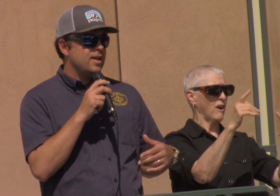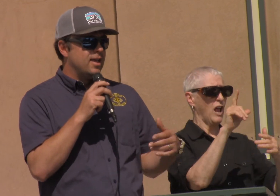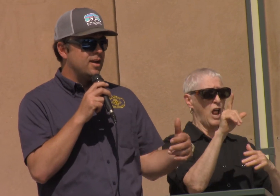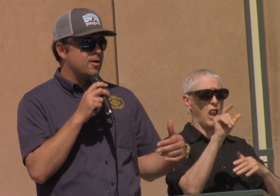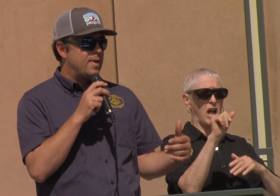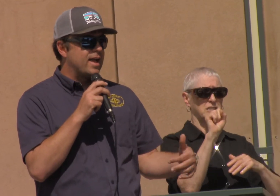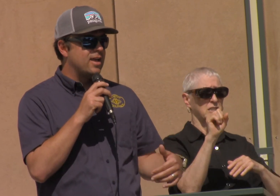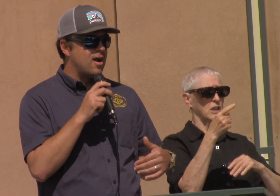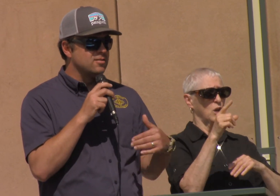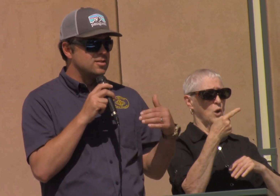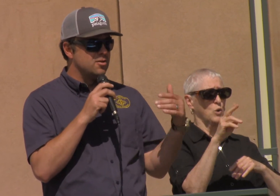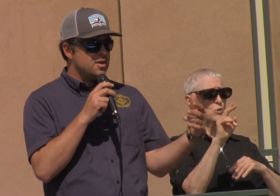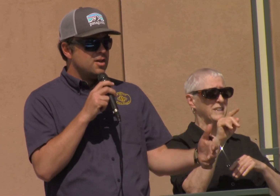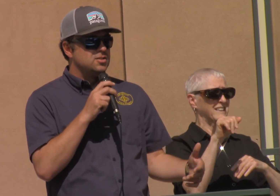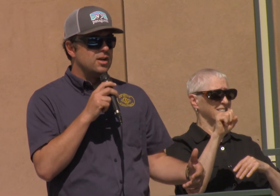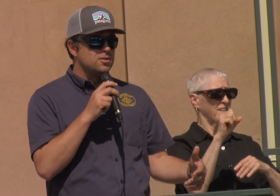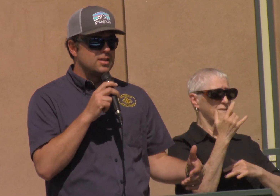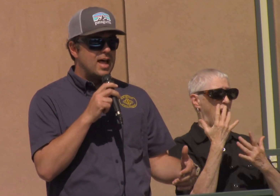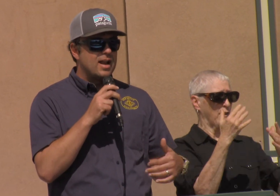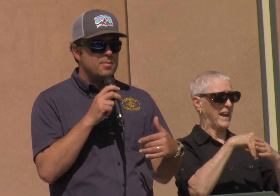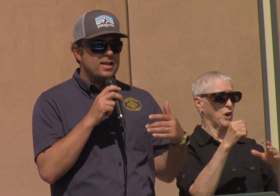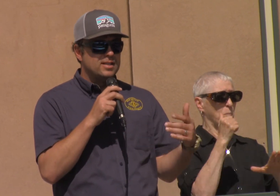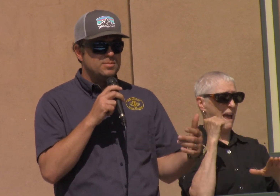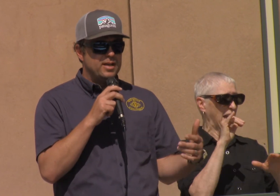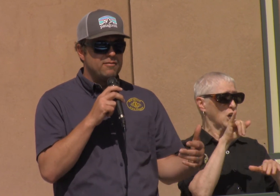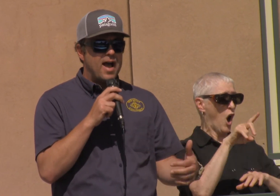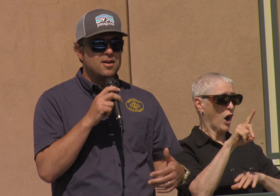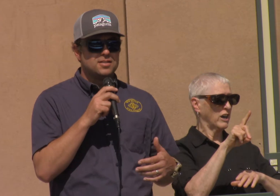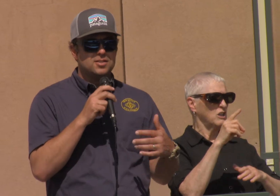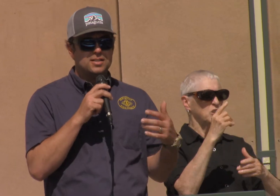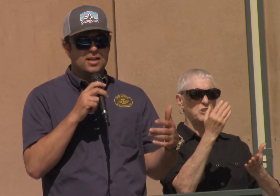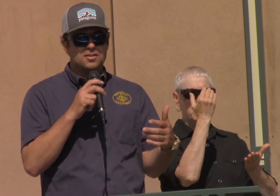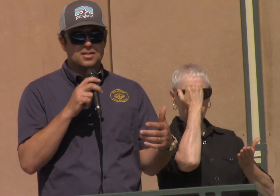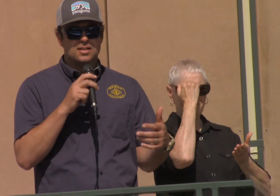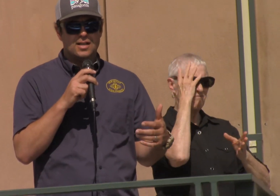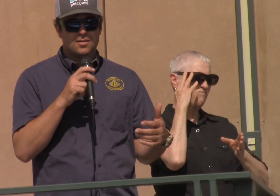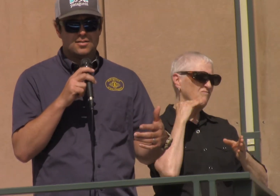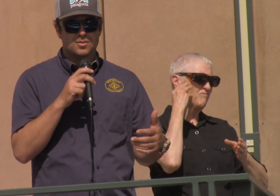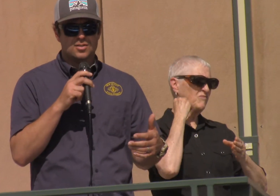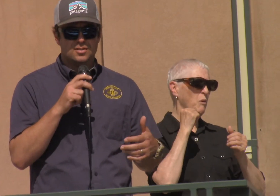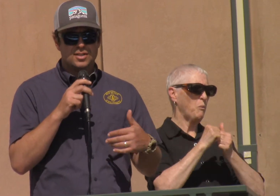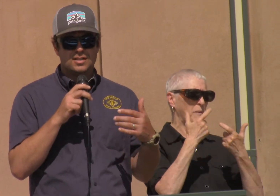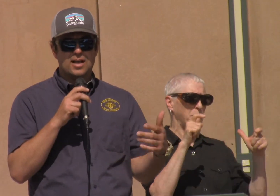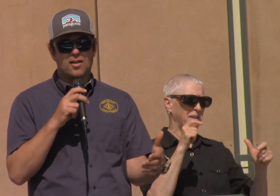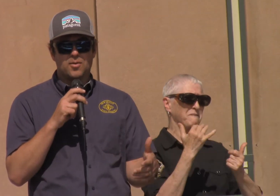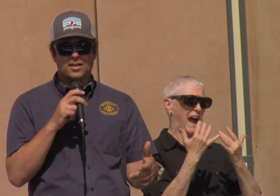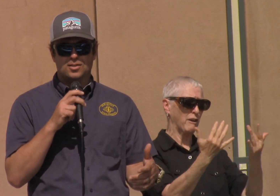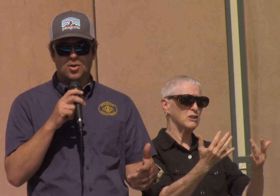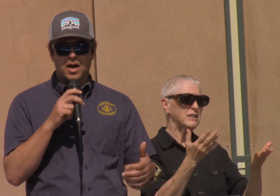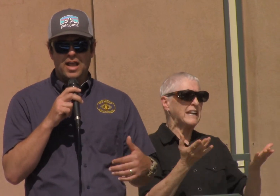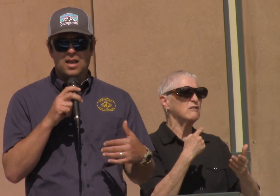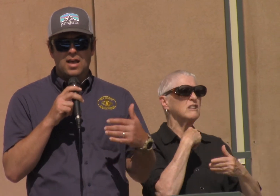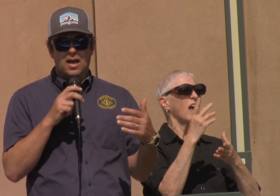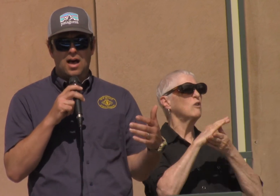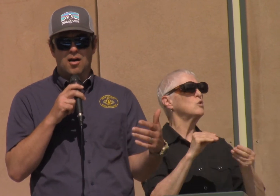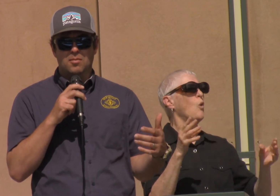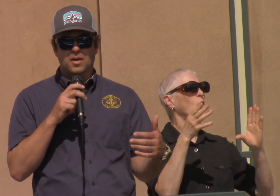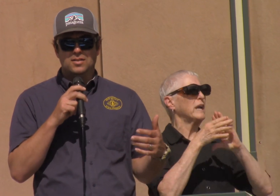fire in her backyard. So she knows a lot about these big fires, and she's here just to tell a quick